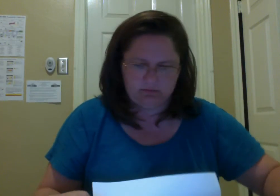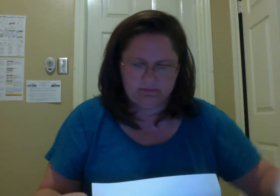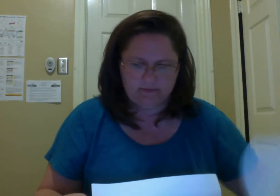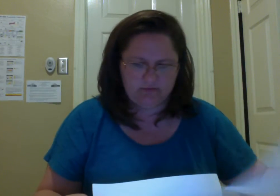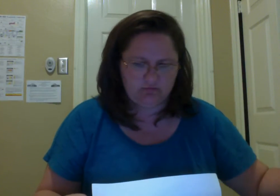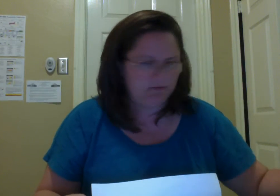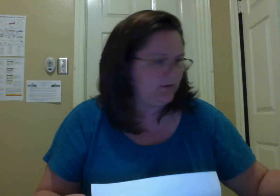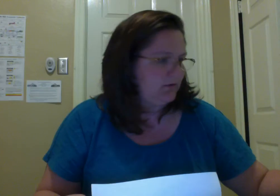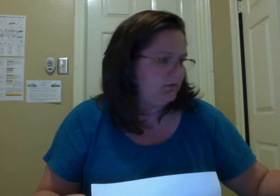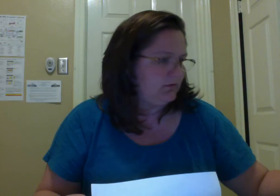page 12, go.